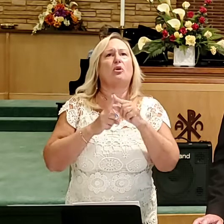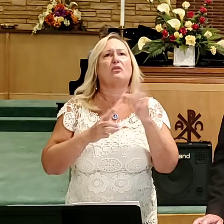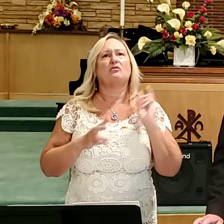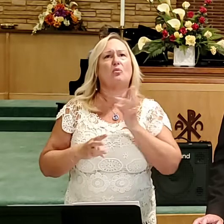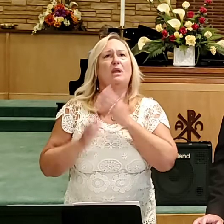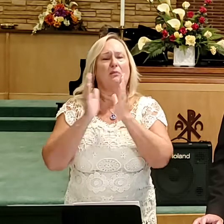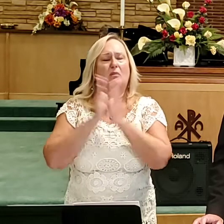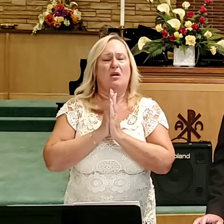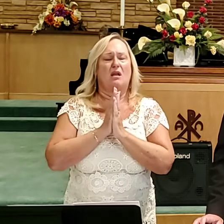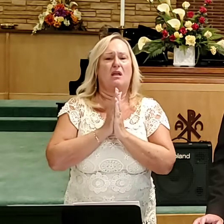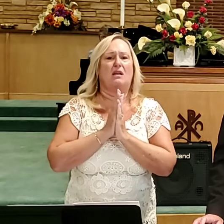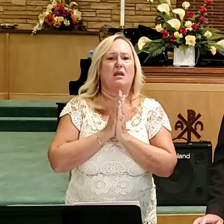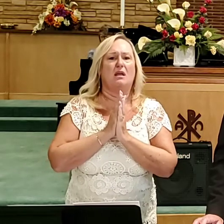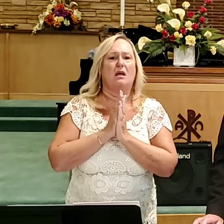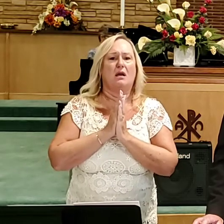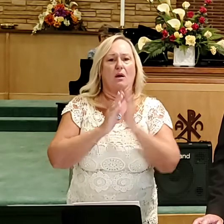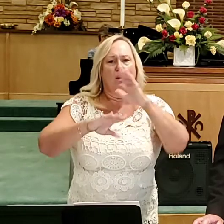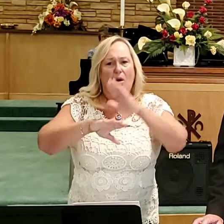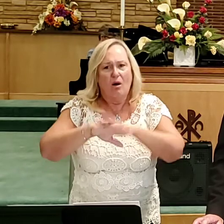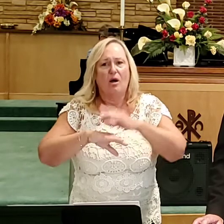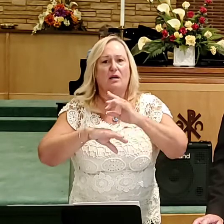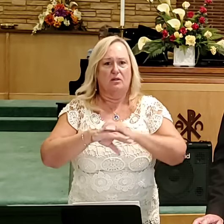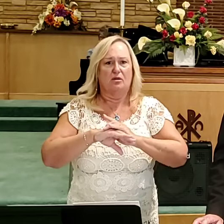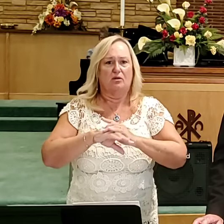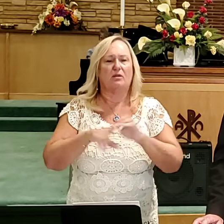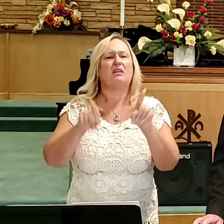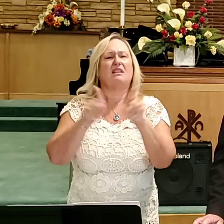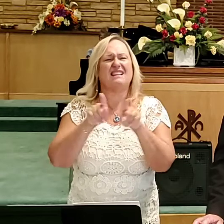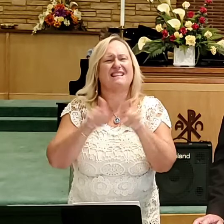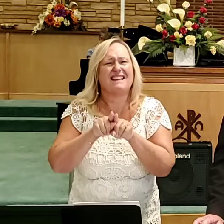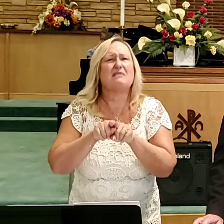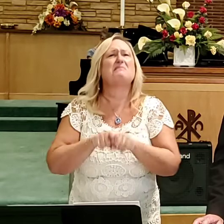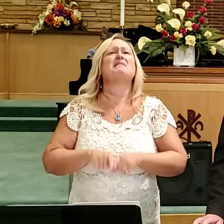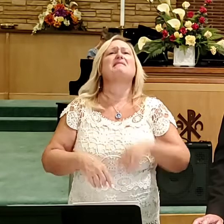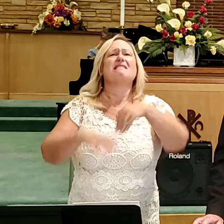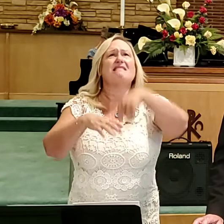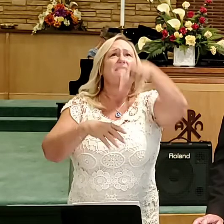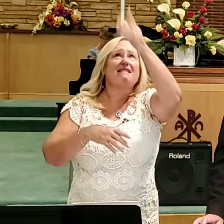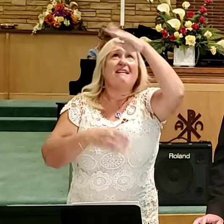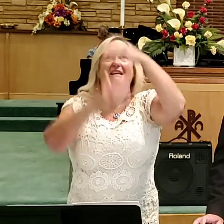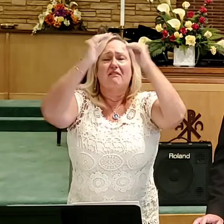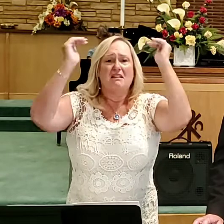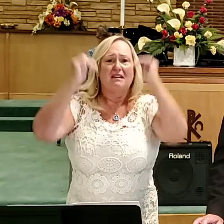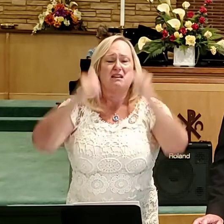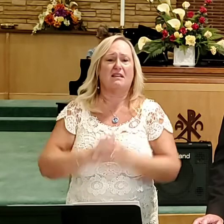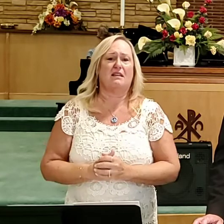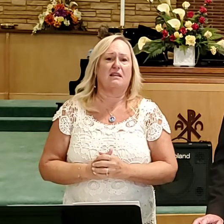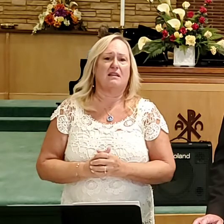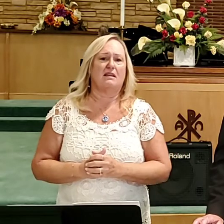pray on earth as it is in heaven.